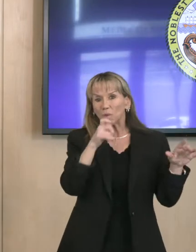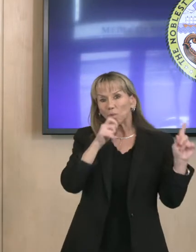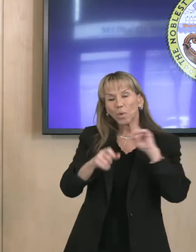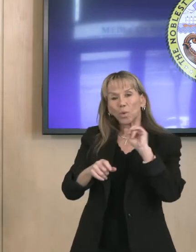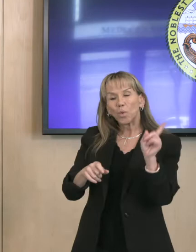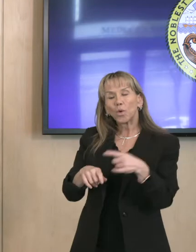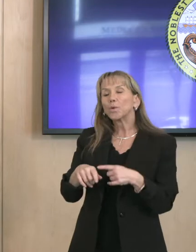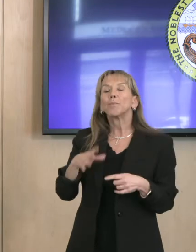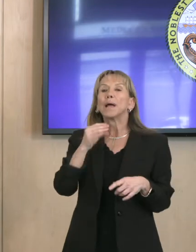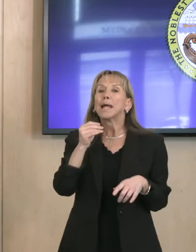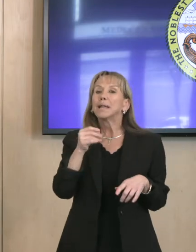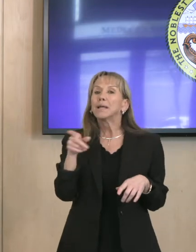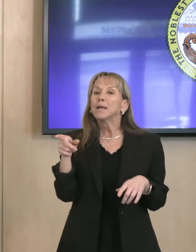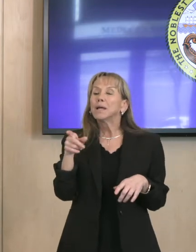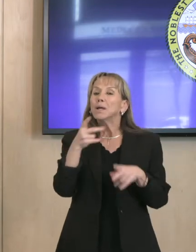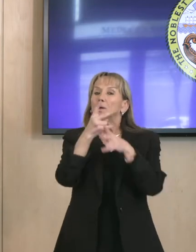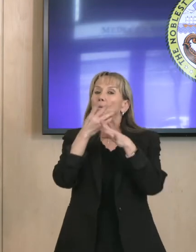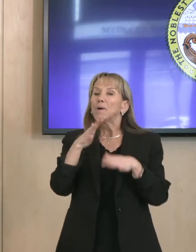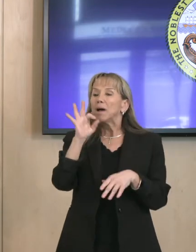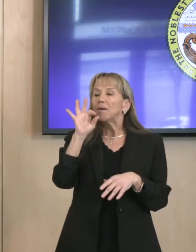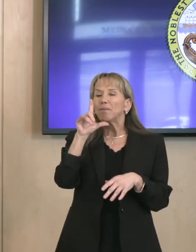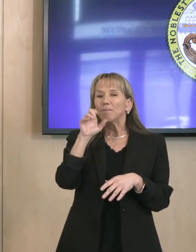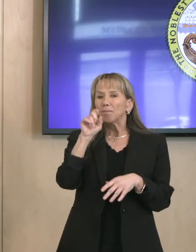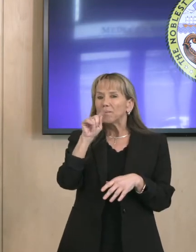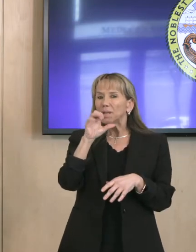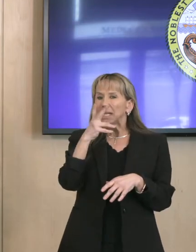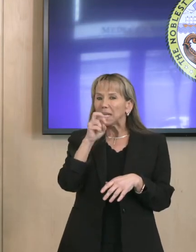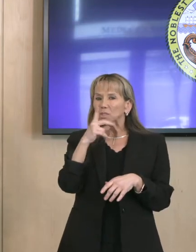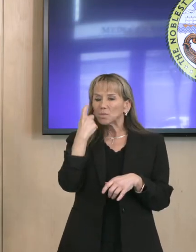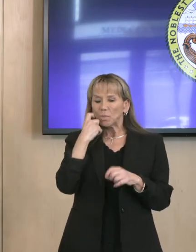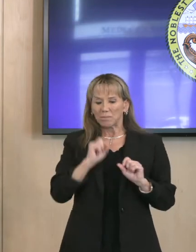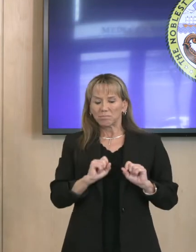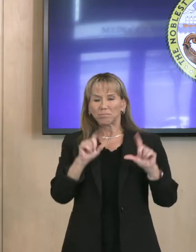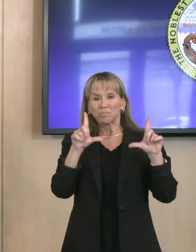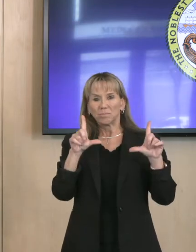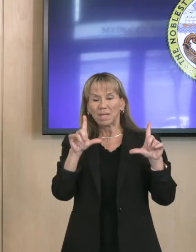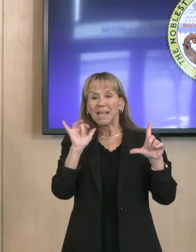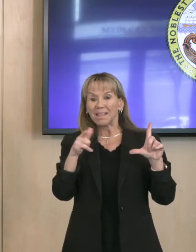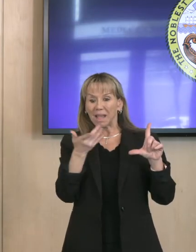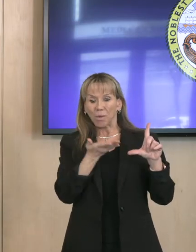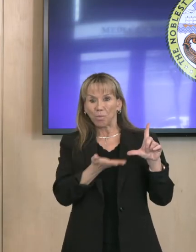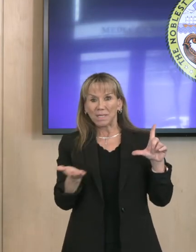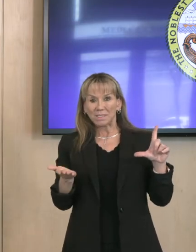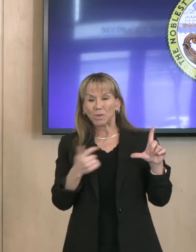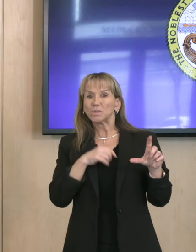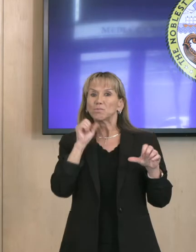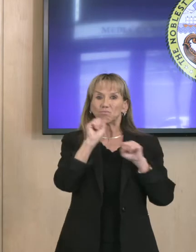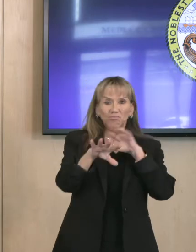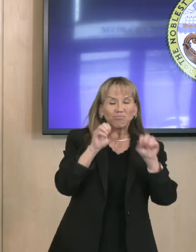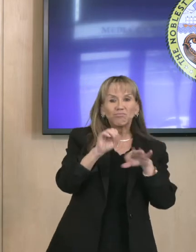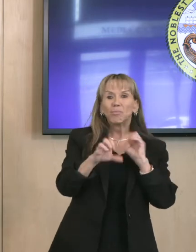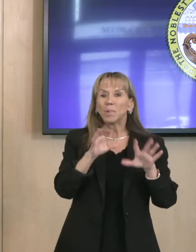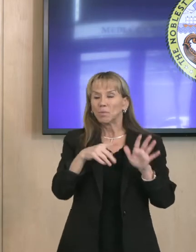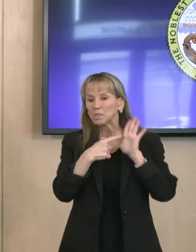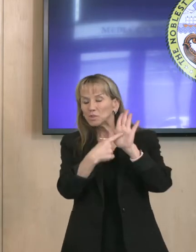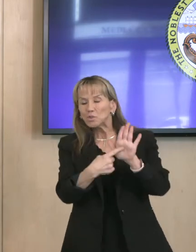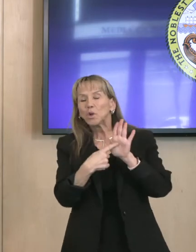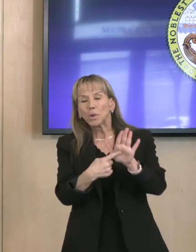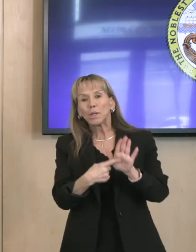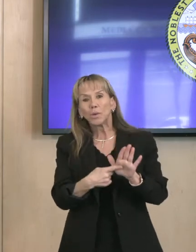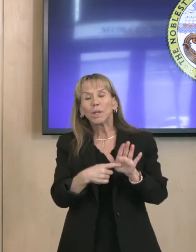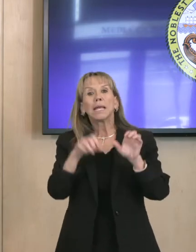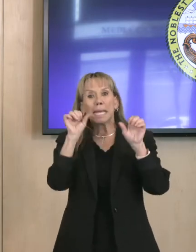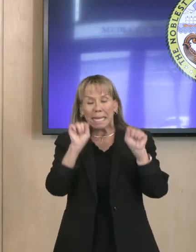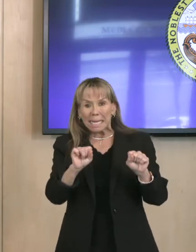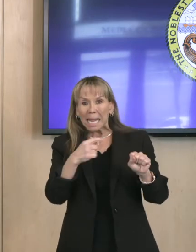slide that Supervisor Fletcher put out previously, we're throwing out the resources as they come in. Are we able to